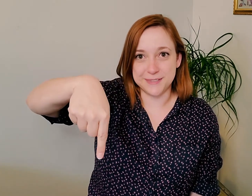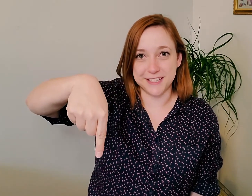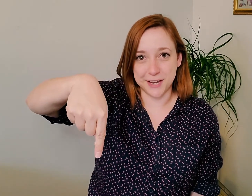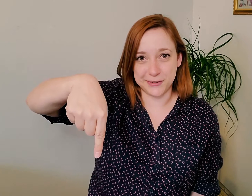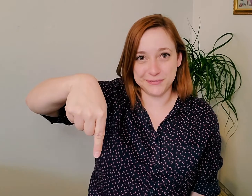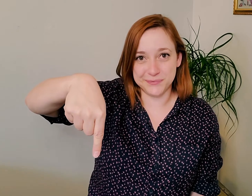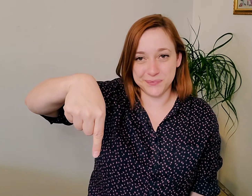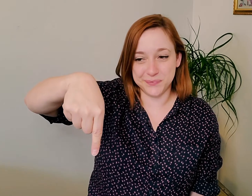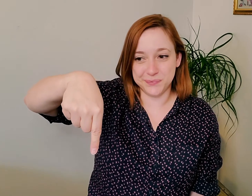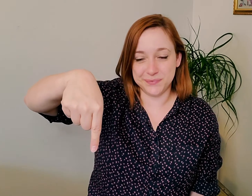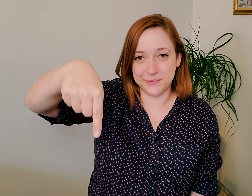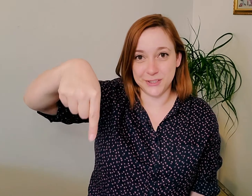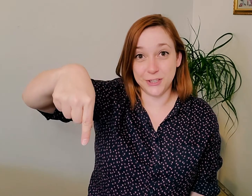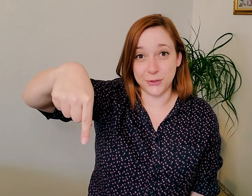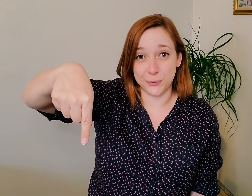down. Q.